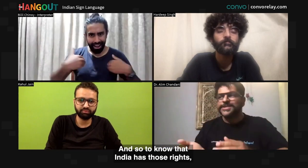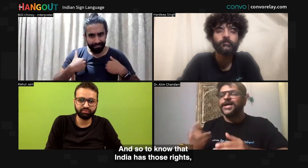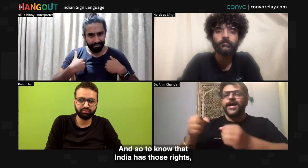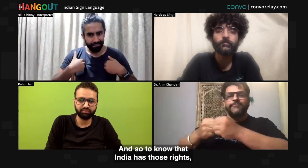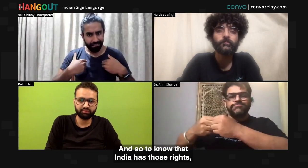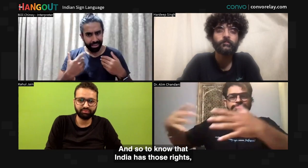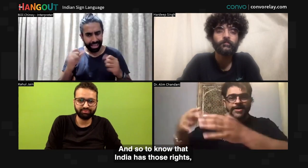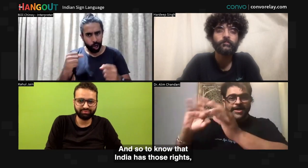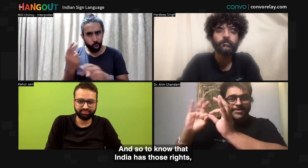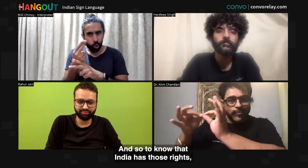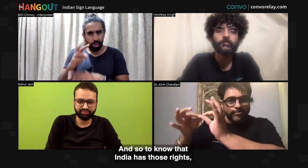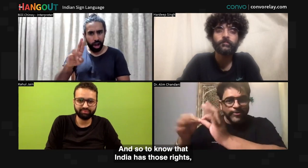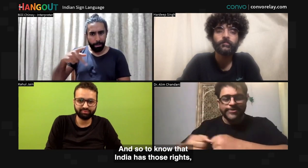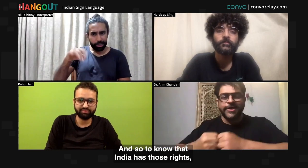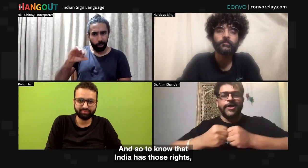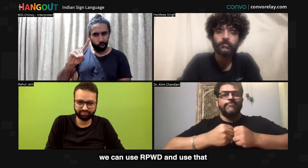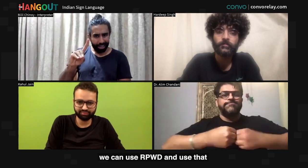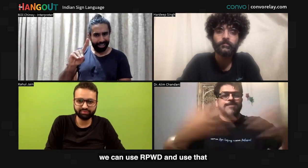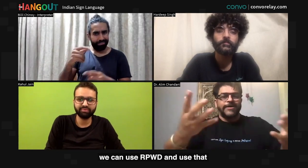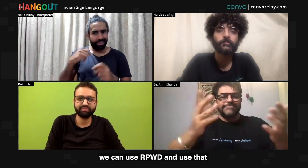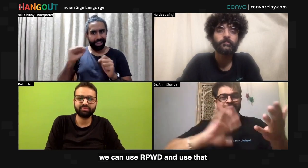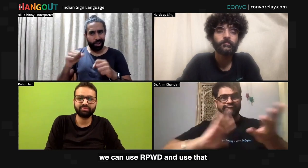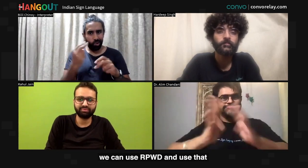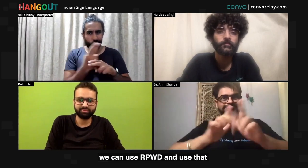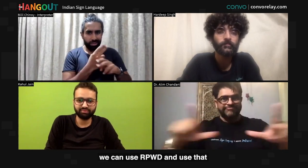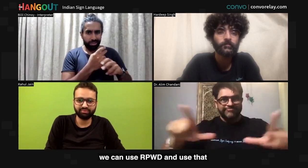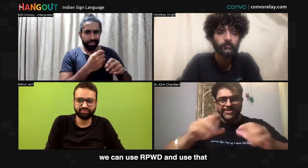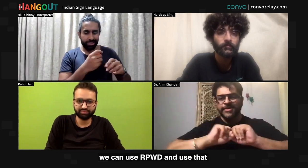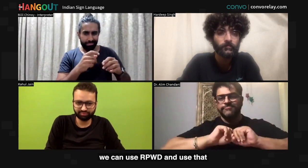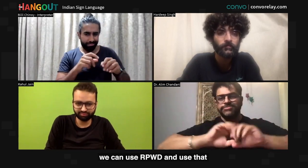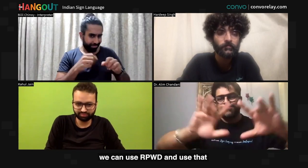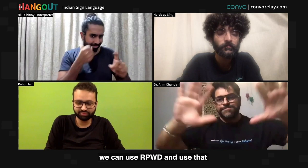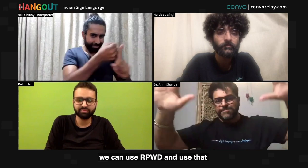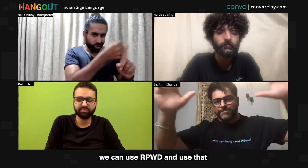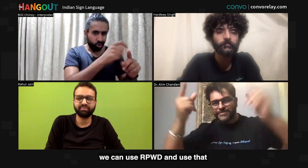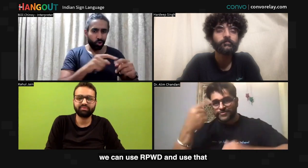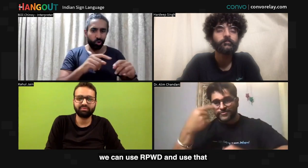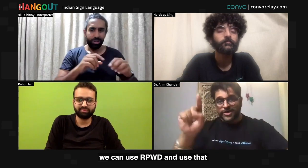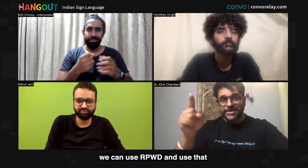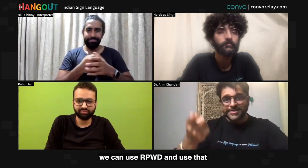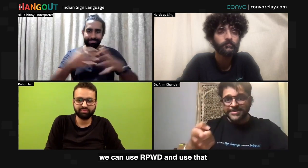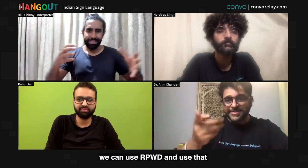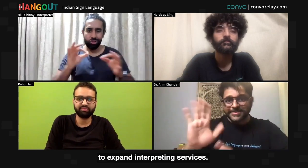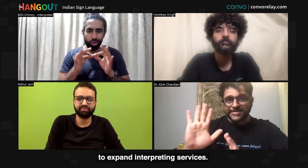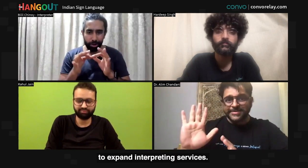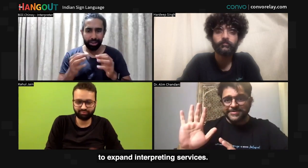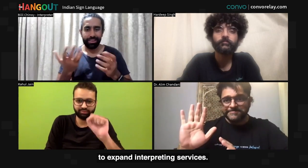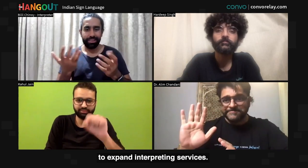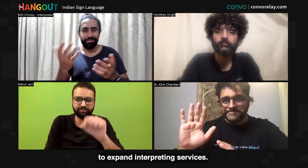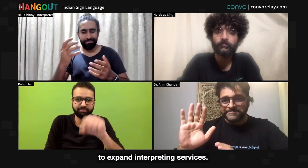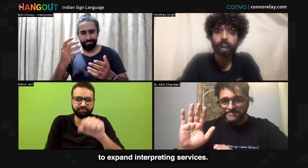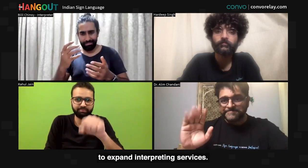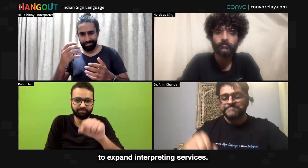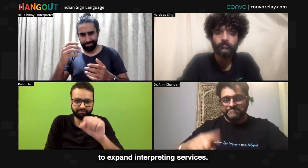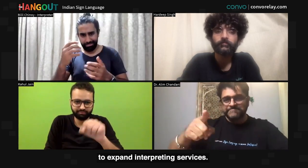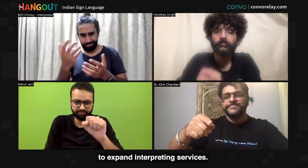that India has those rights, we can use that RPWD, um, and use that to, uh, expand interpreting services.